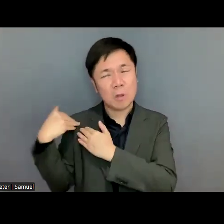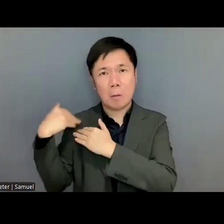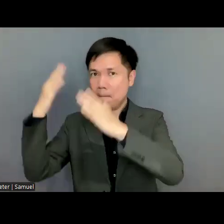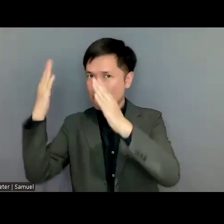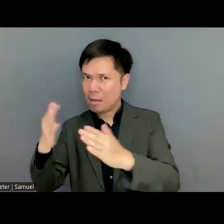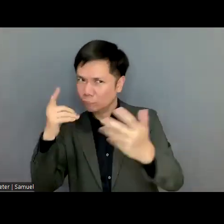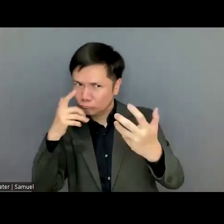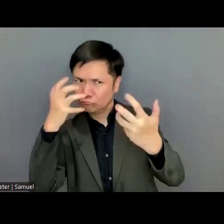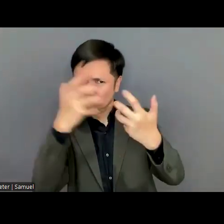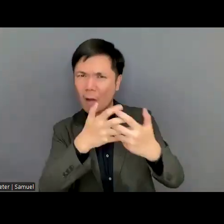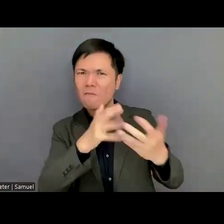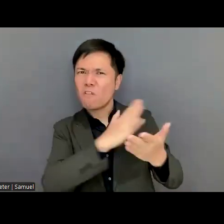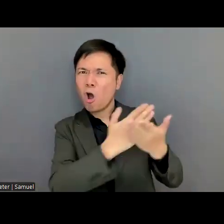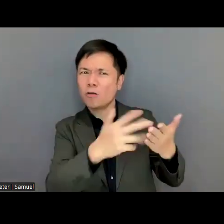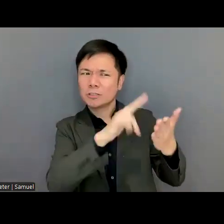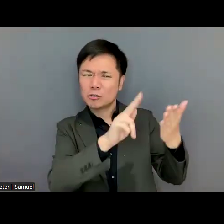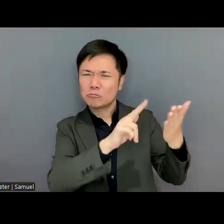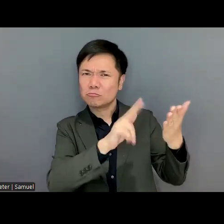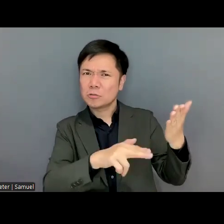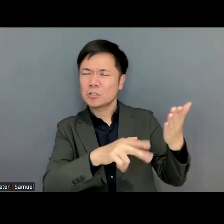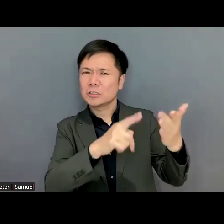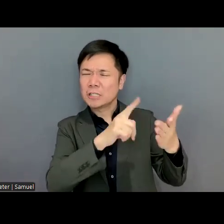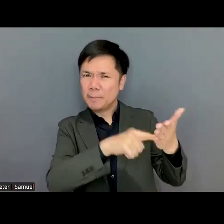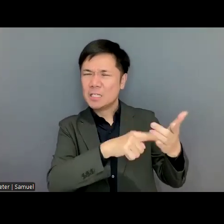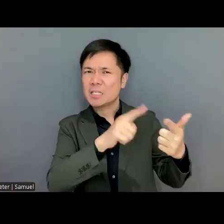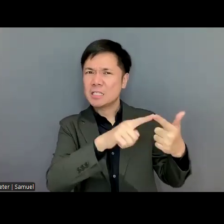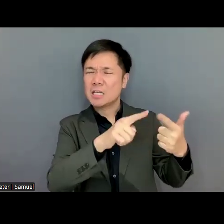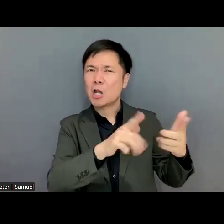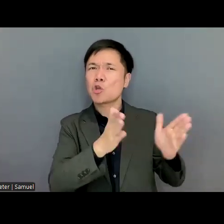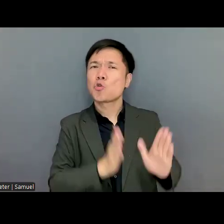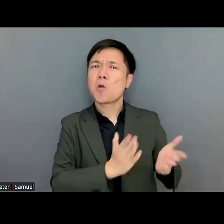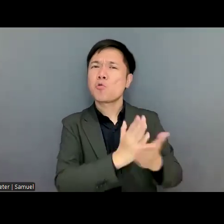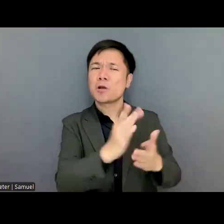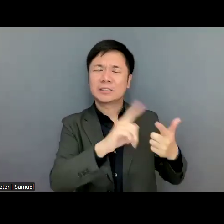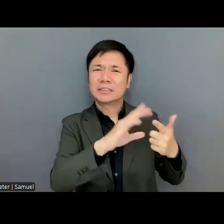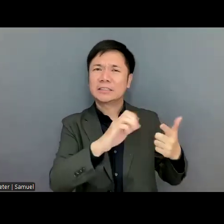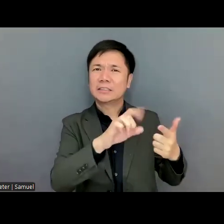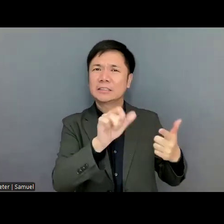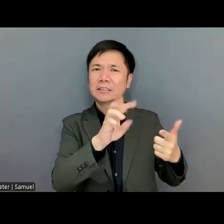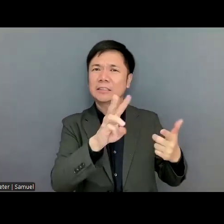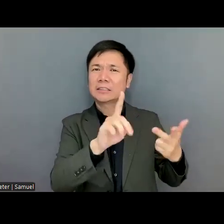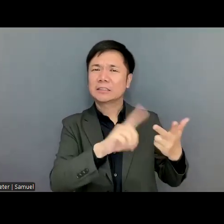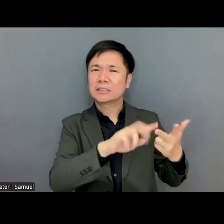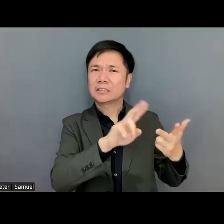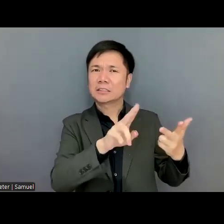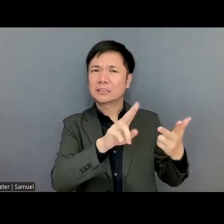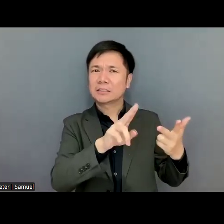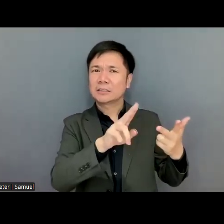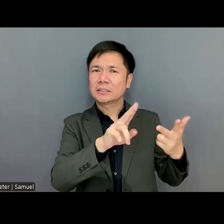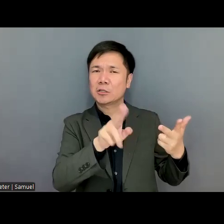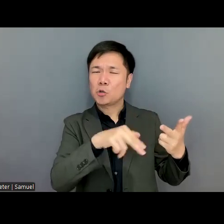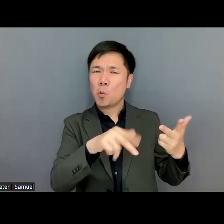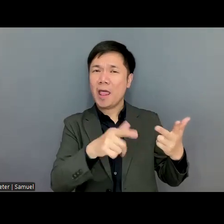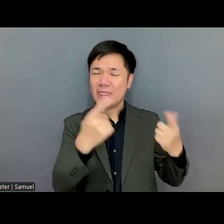all these human rights mechanism, including the UNCRPD, the CEDAW, the UN Declaration on the Rights of Indigenous People.